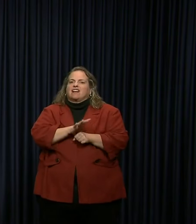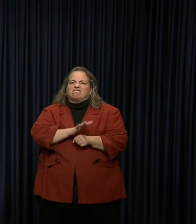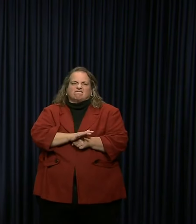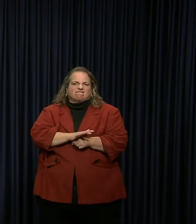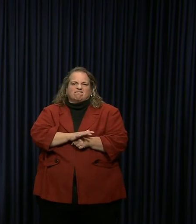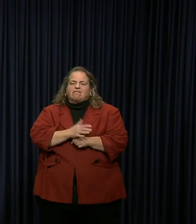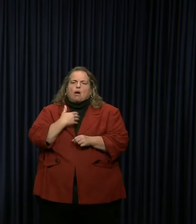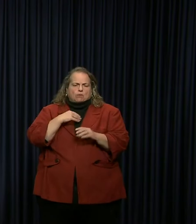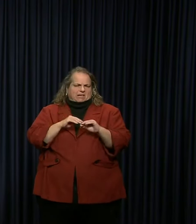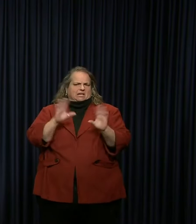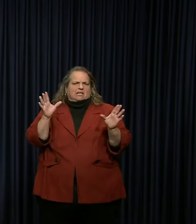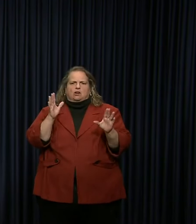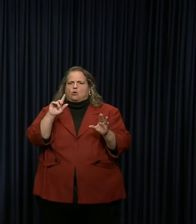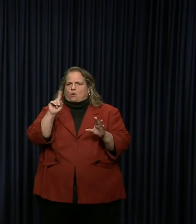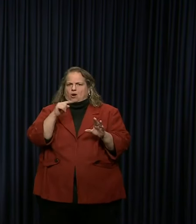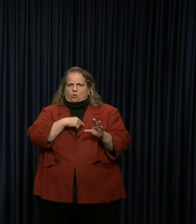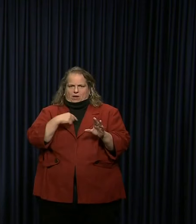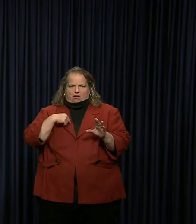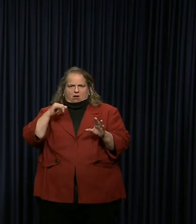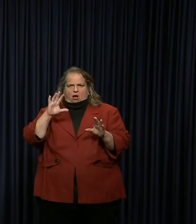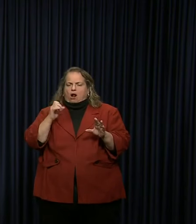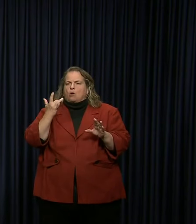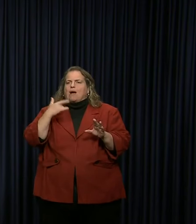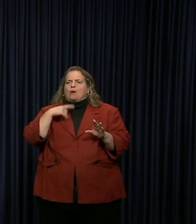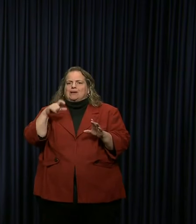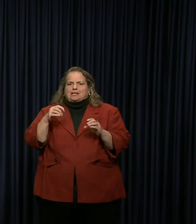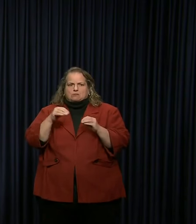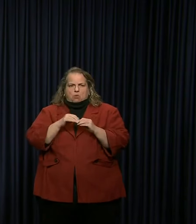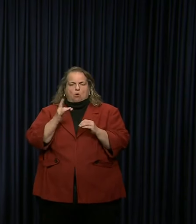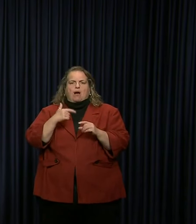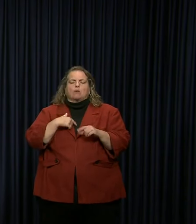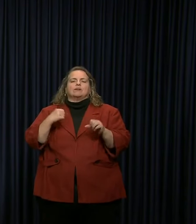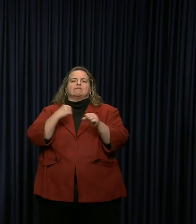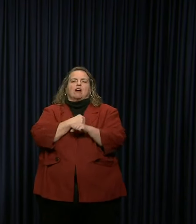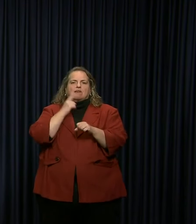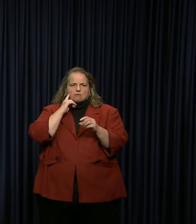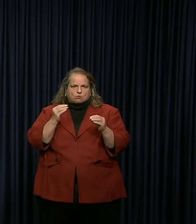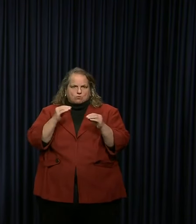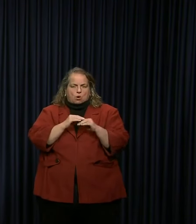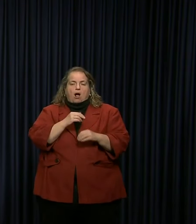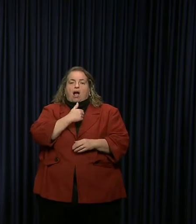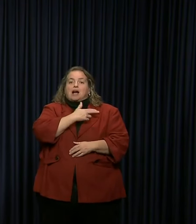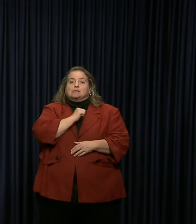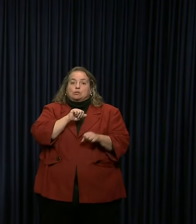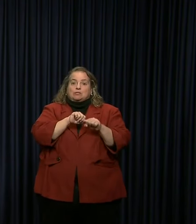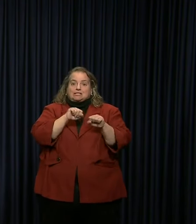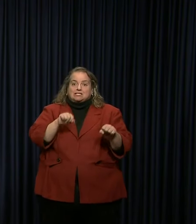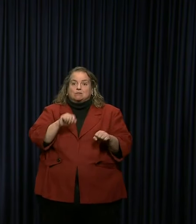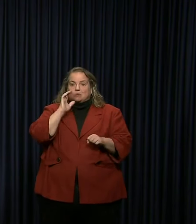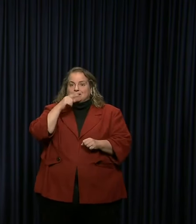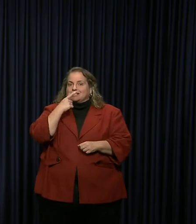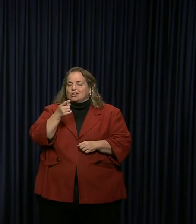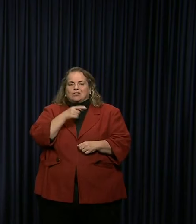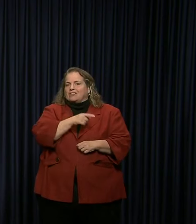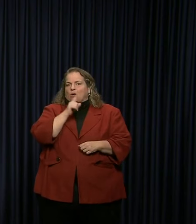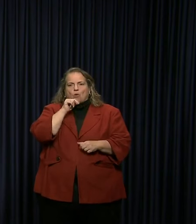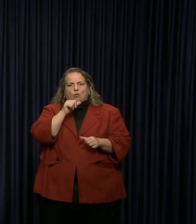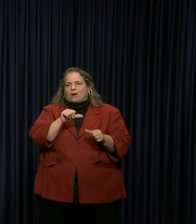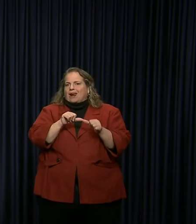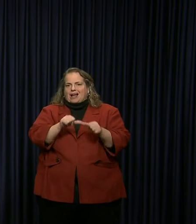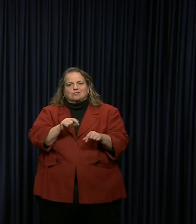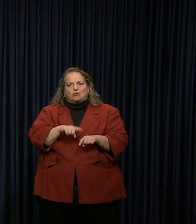we are, why we need more, and why we're fighting for more. And hospital systems would tell you that this wouldn't last